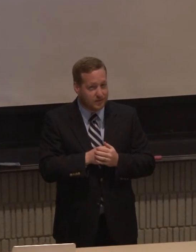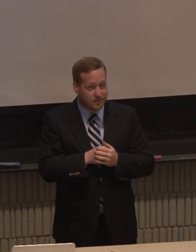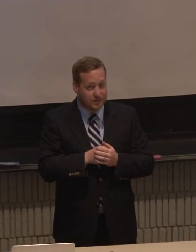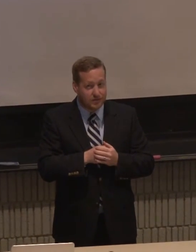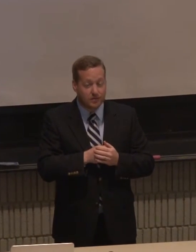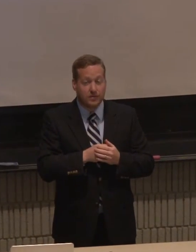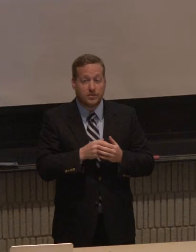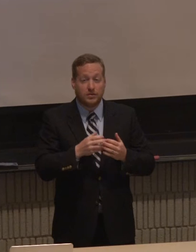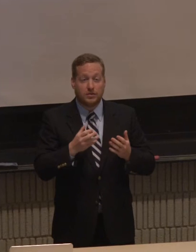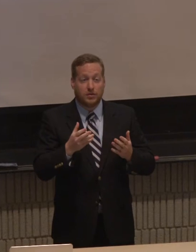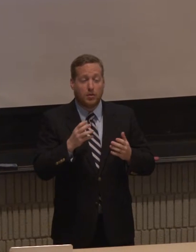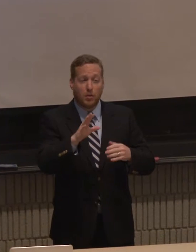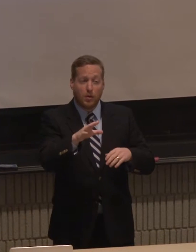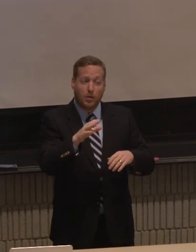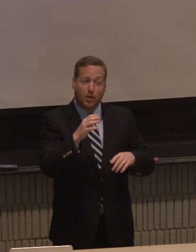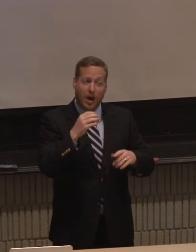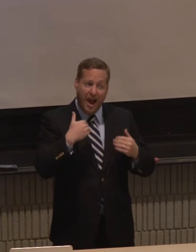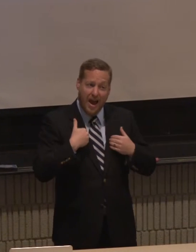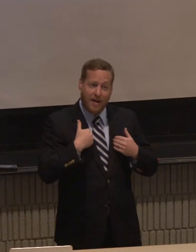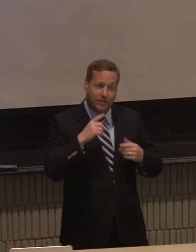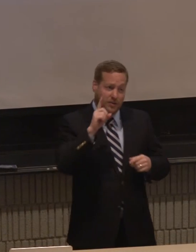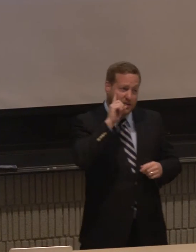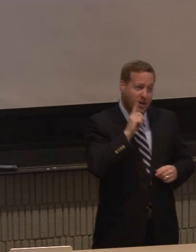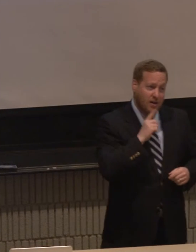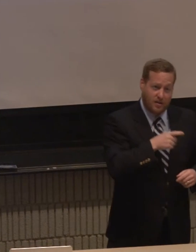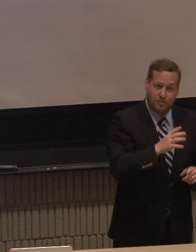is that they graduate from high school with about a third grade reading level.